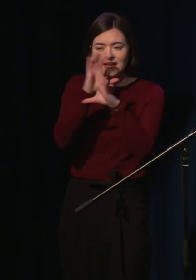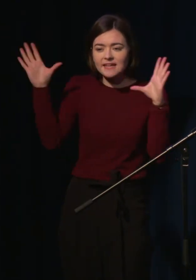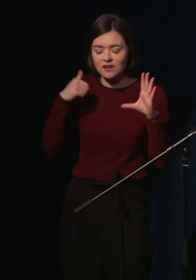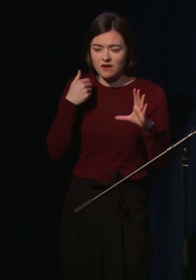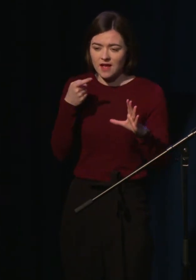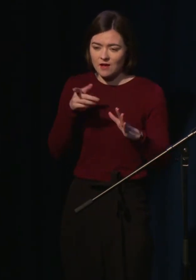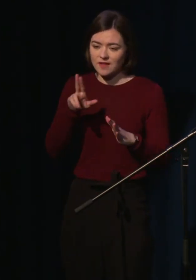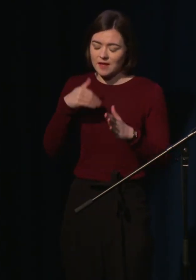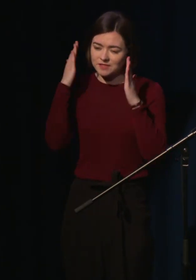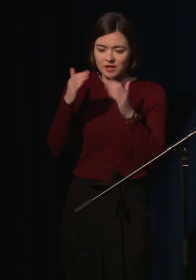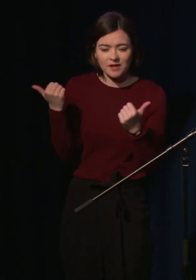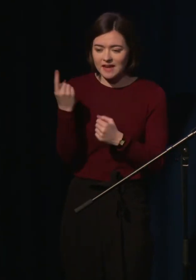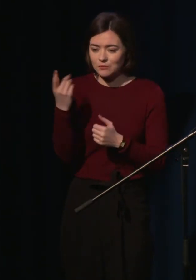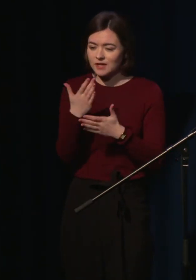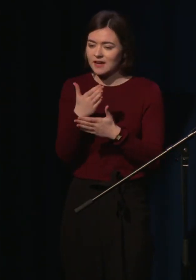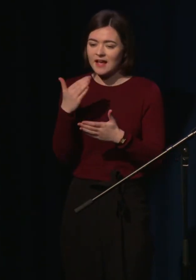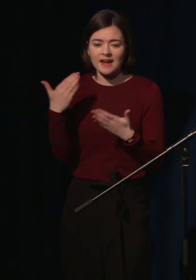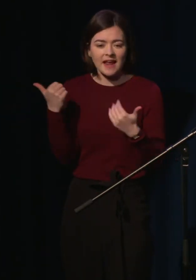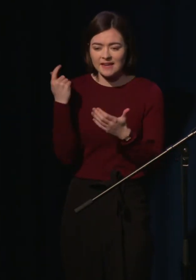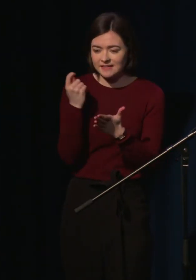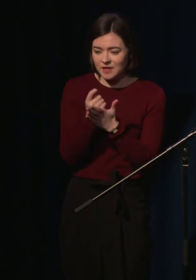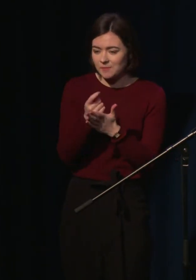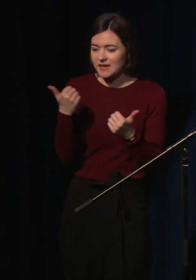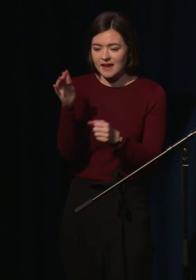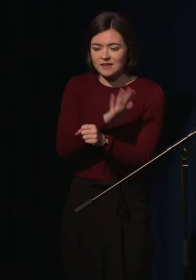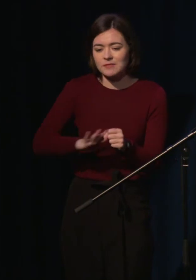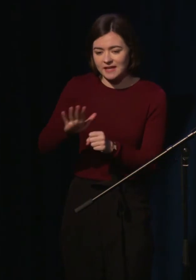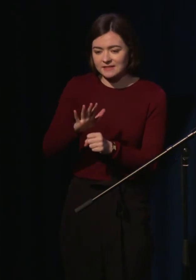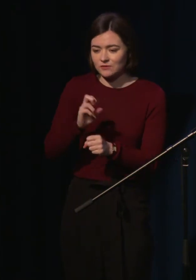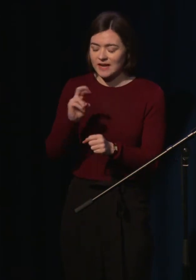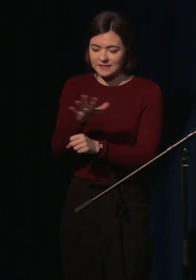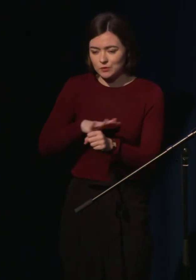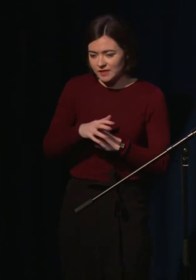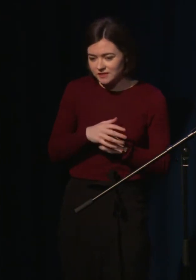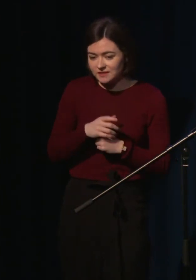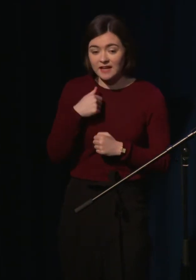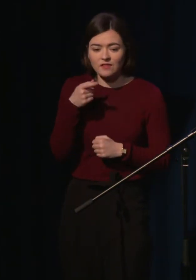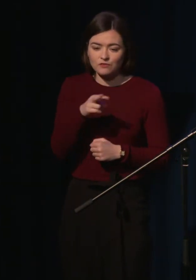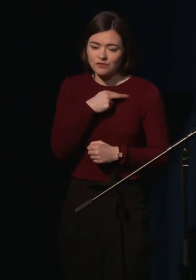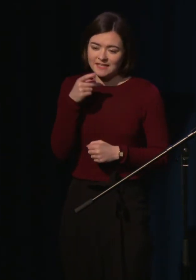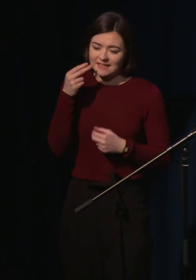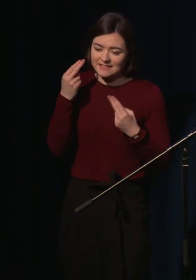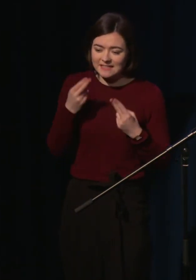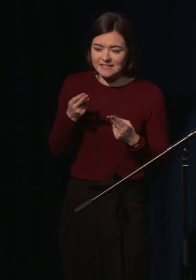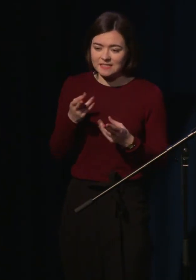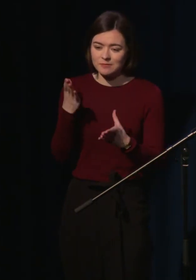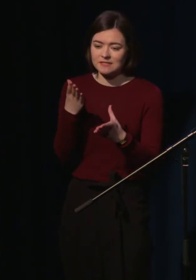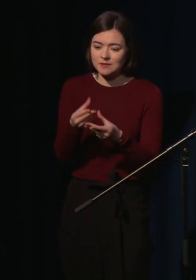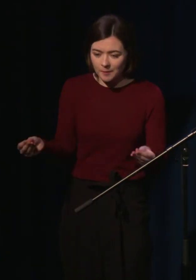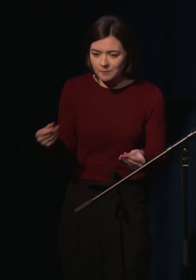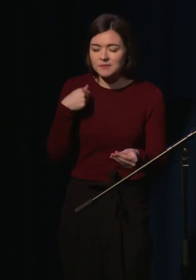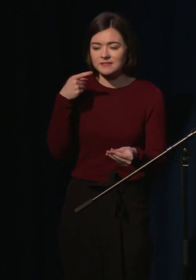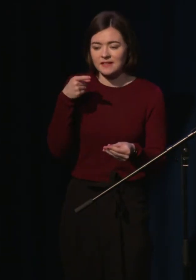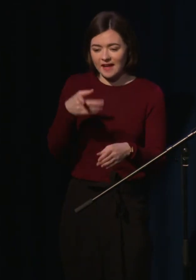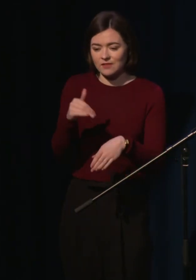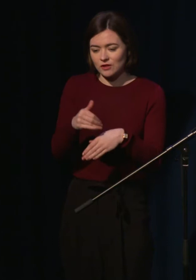targeted by anyone, at anyone, in any location or circumstance. And this needs to be stamped out and the